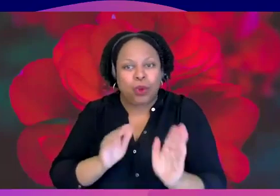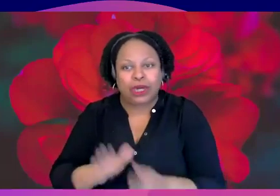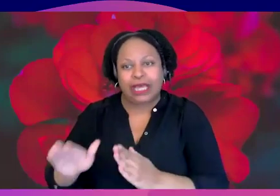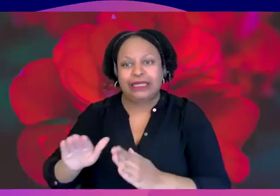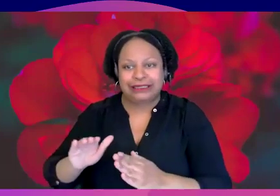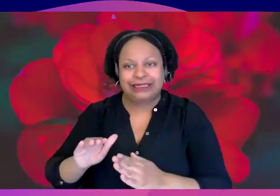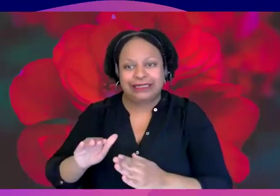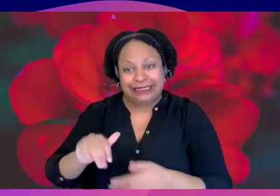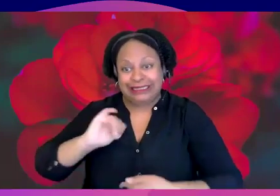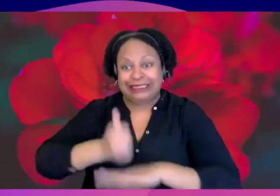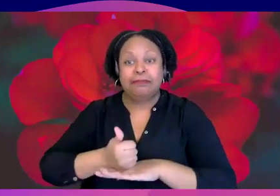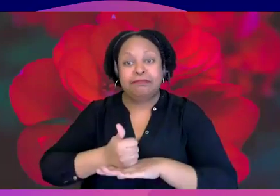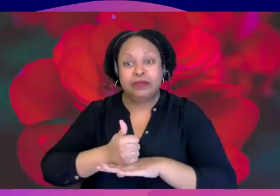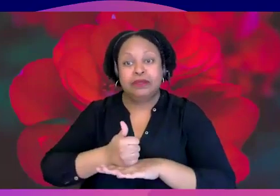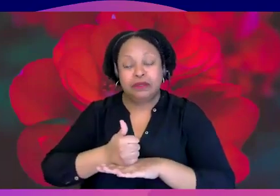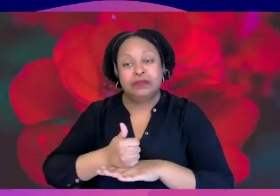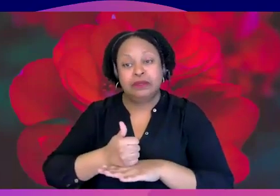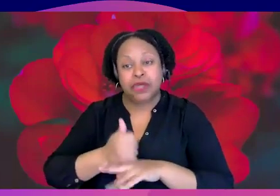and bargain for different